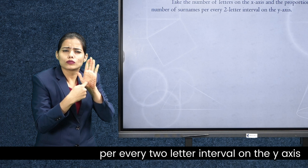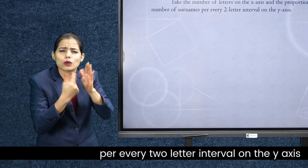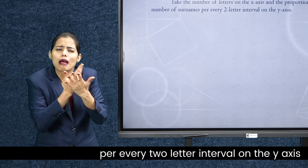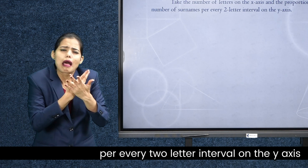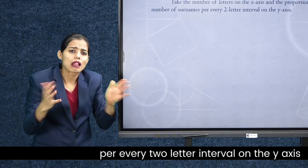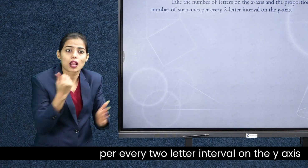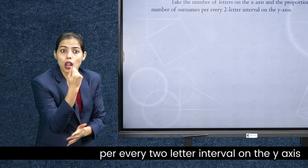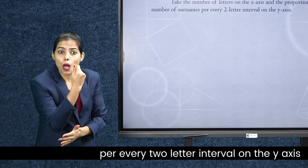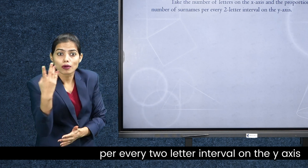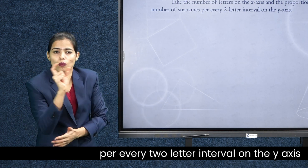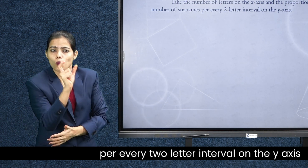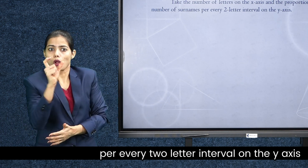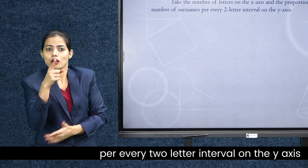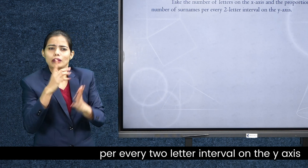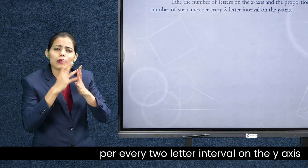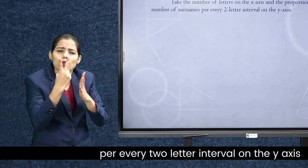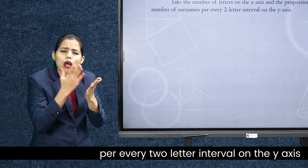interval on the y-axis.